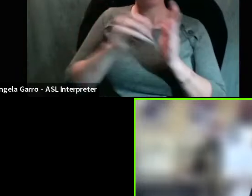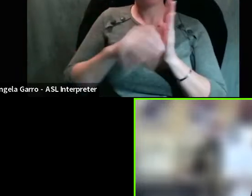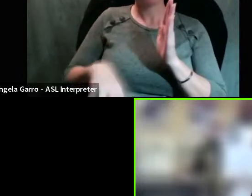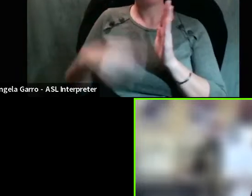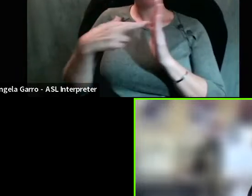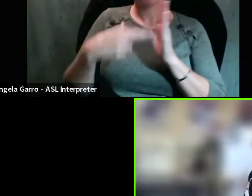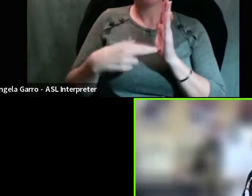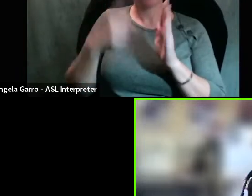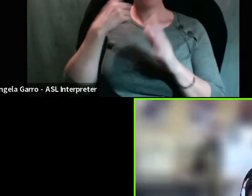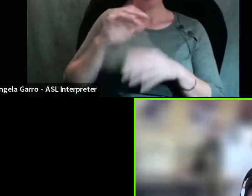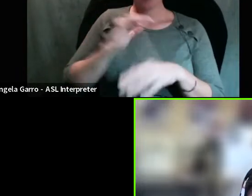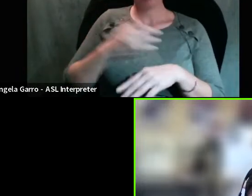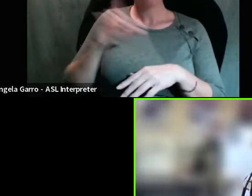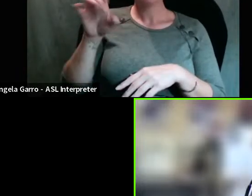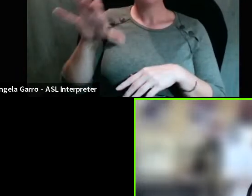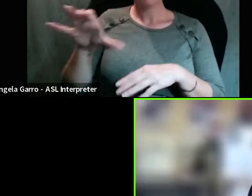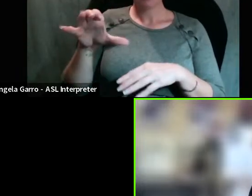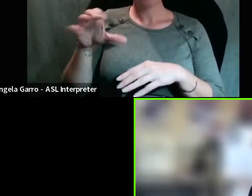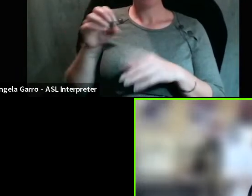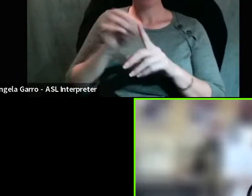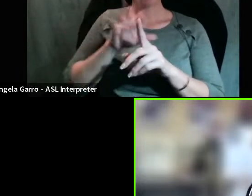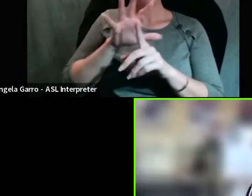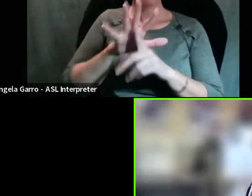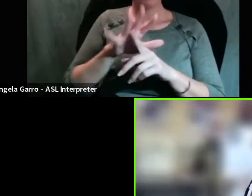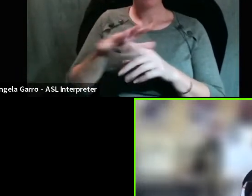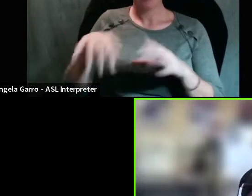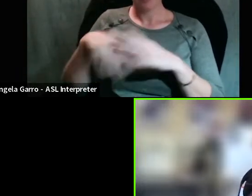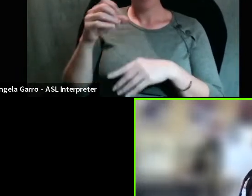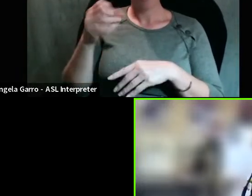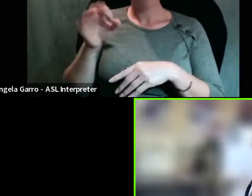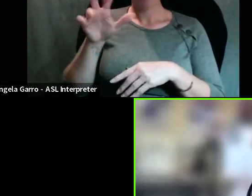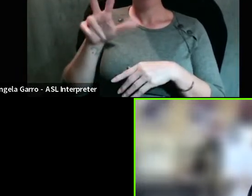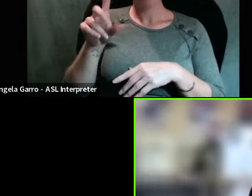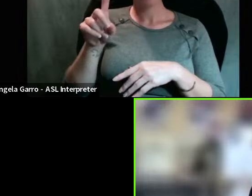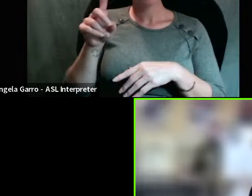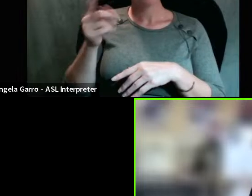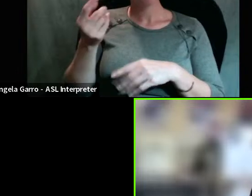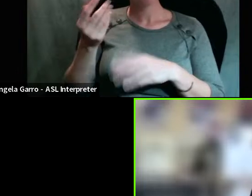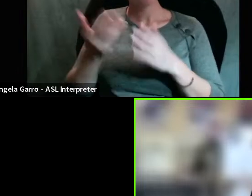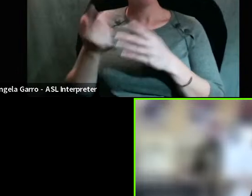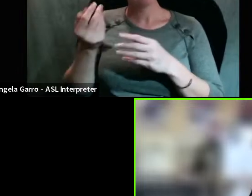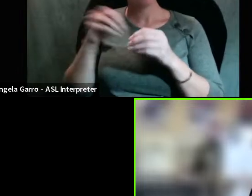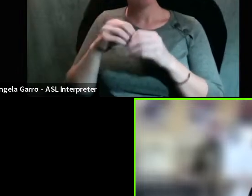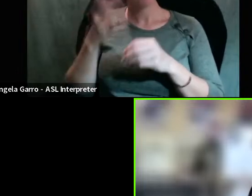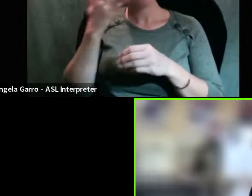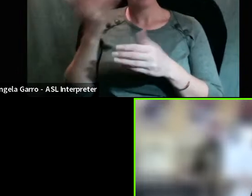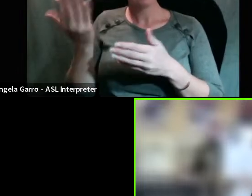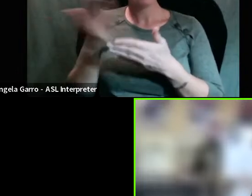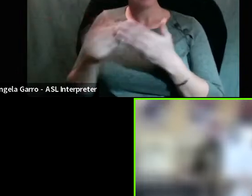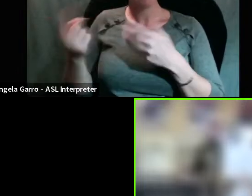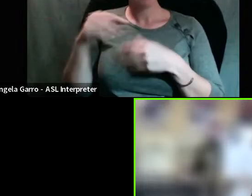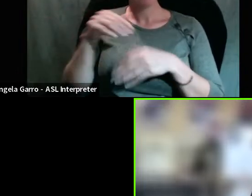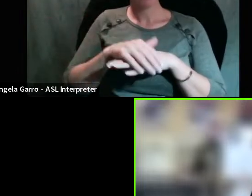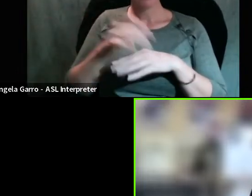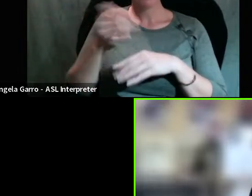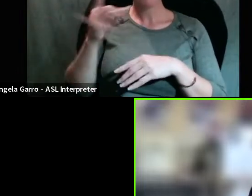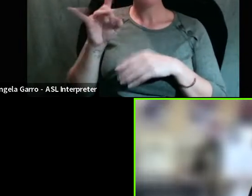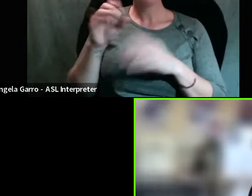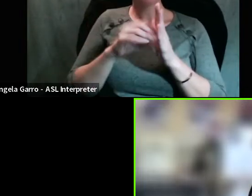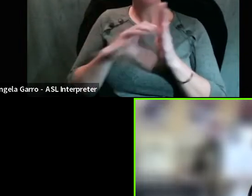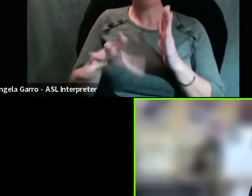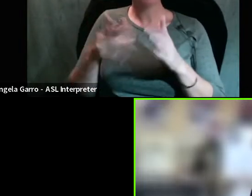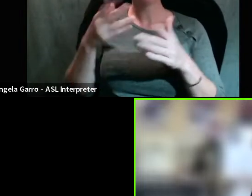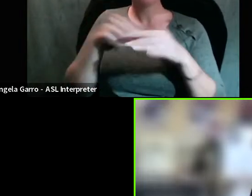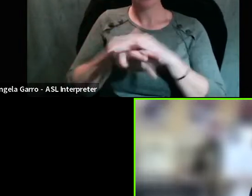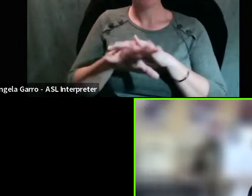for our December orientations. Out of the 31 students, well, maybe a little bit more because some of them came tonight, 18 students so far have come in